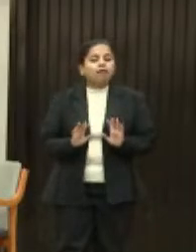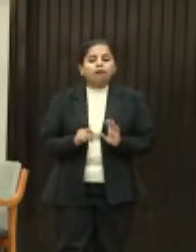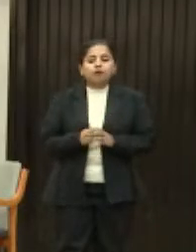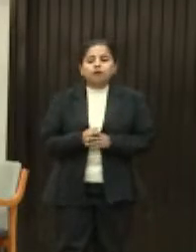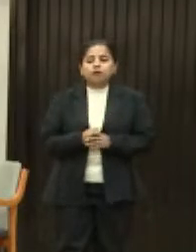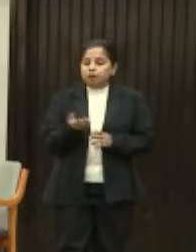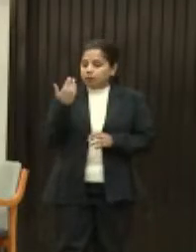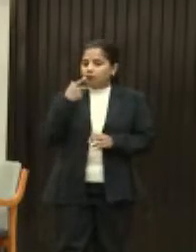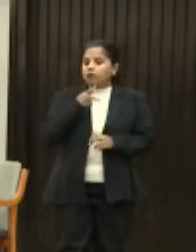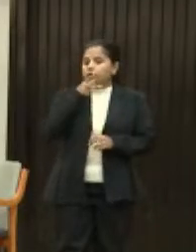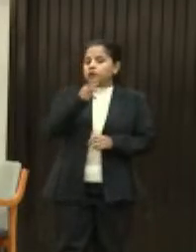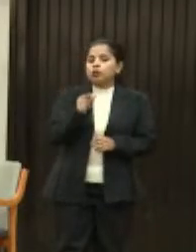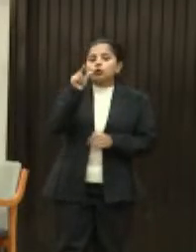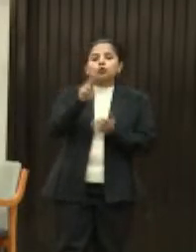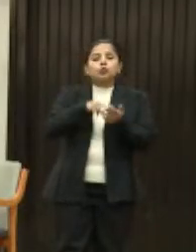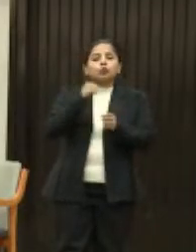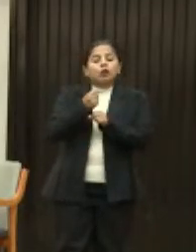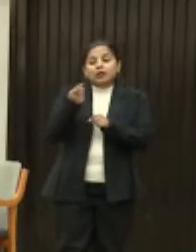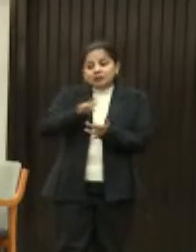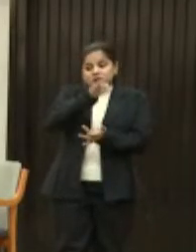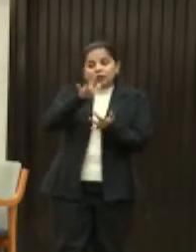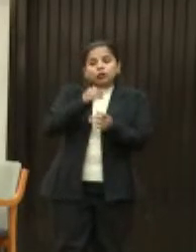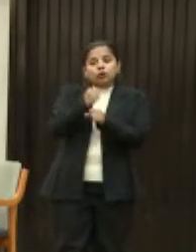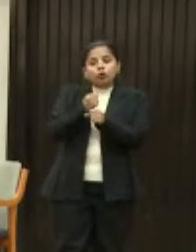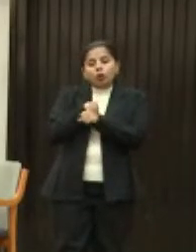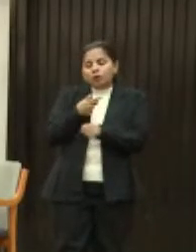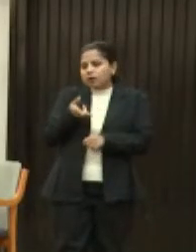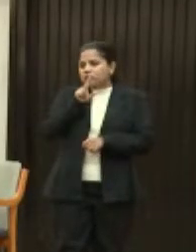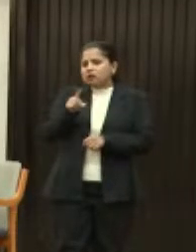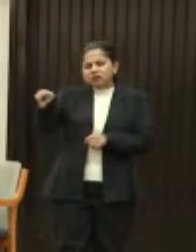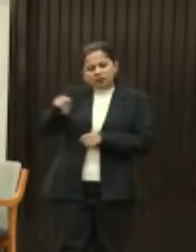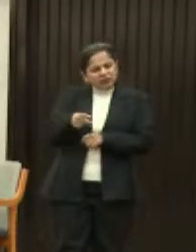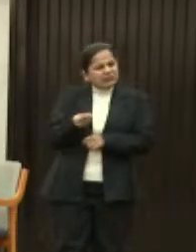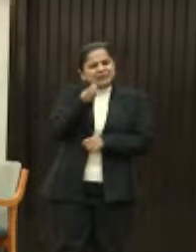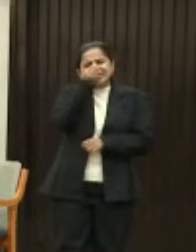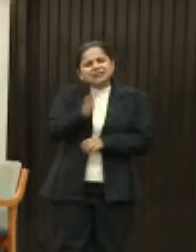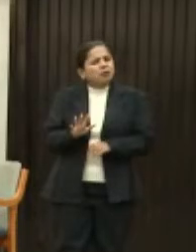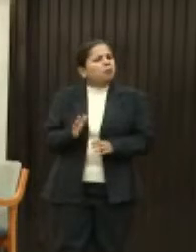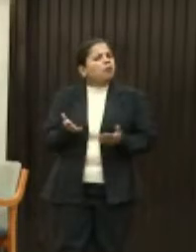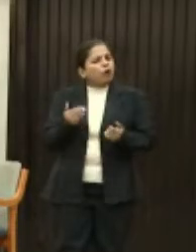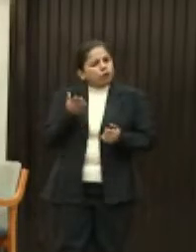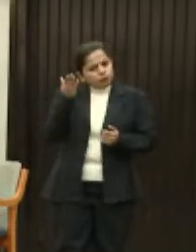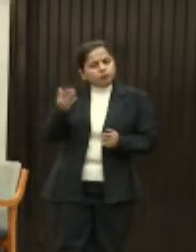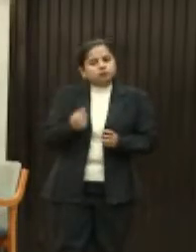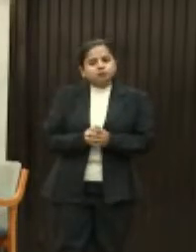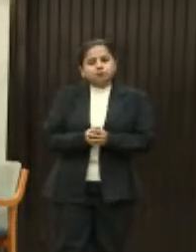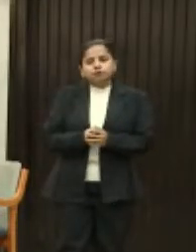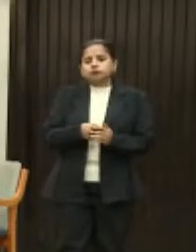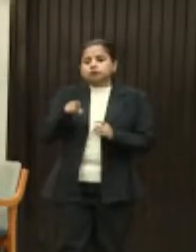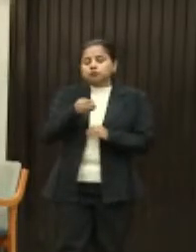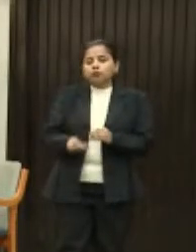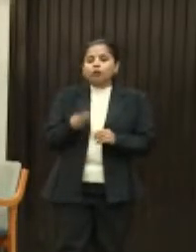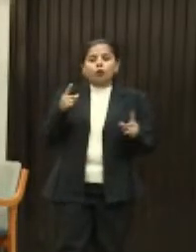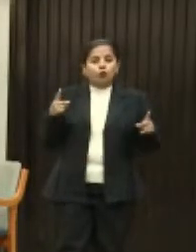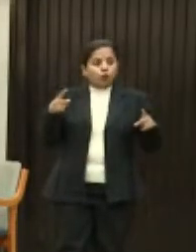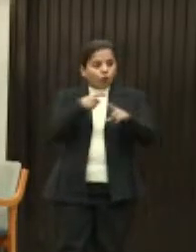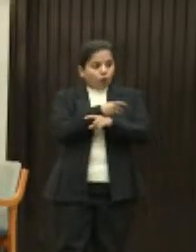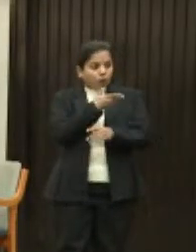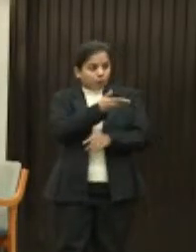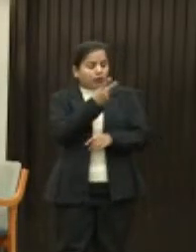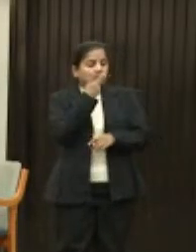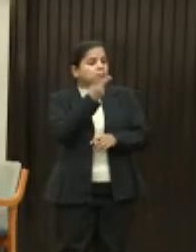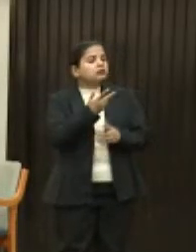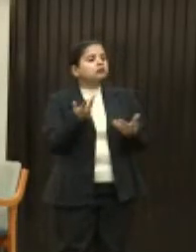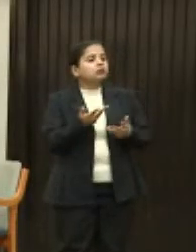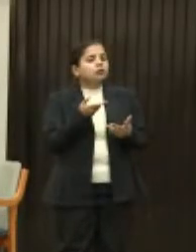I mentioned the union government repeal. That's the easier one. The more complicated one